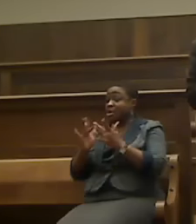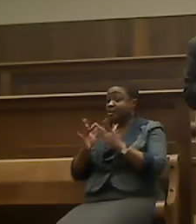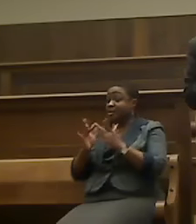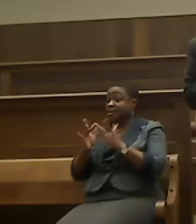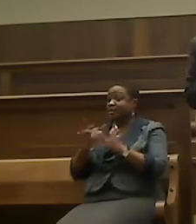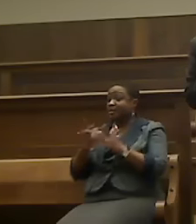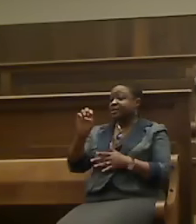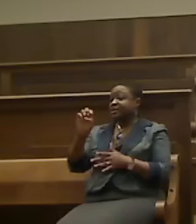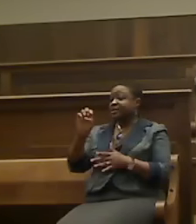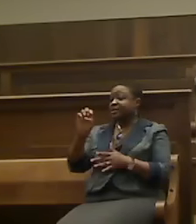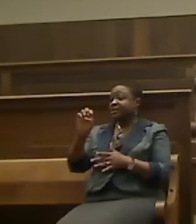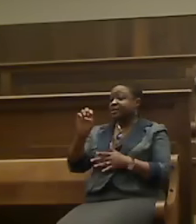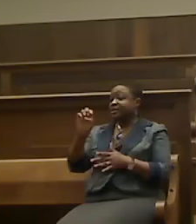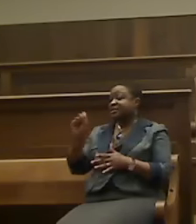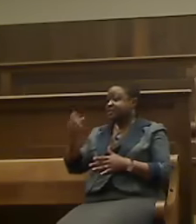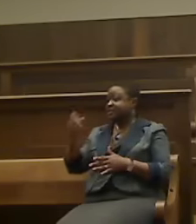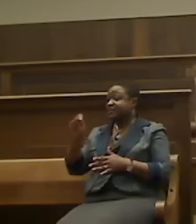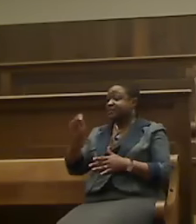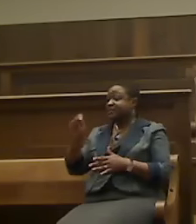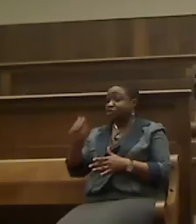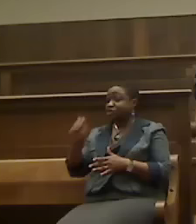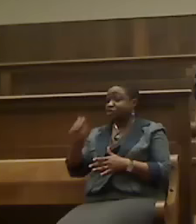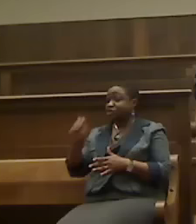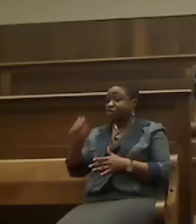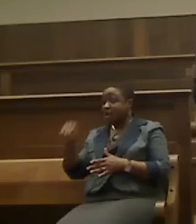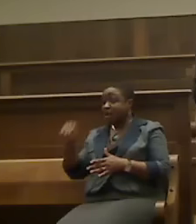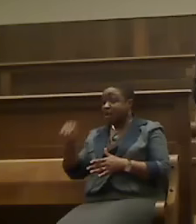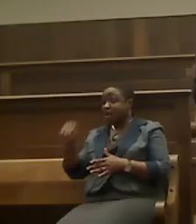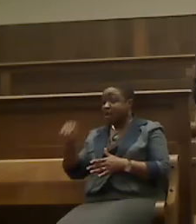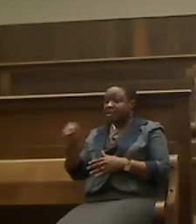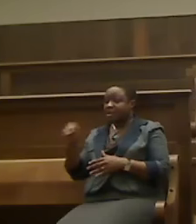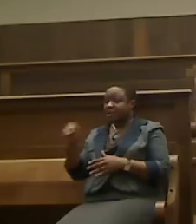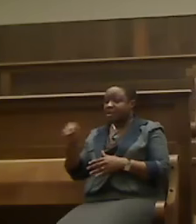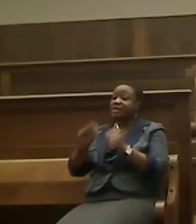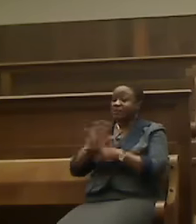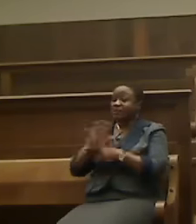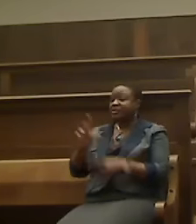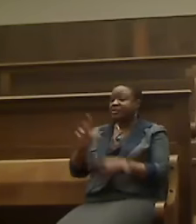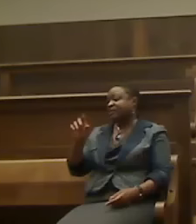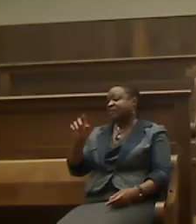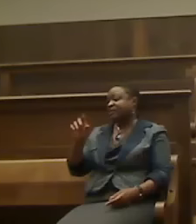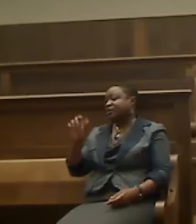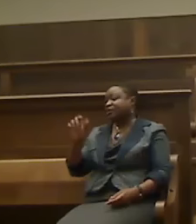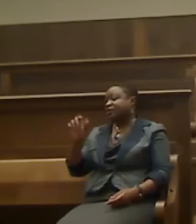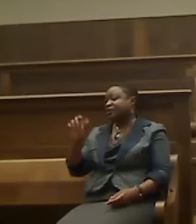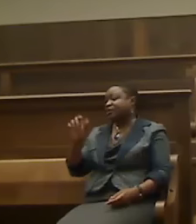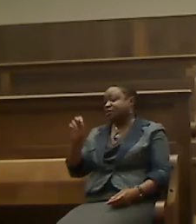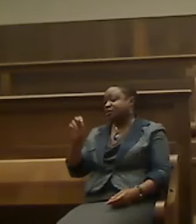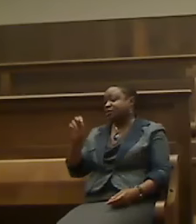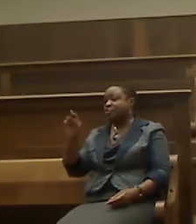seedsofdeception.com. And the movie's available at geneticroulettemovie.com. And I would encourage